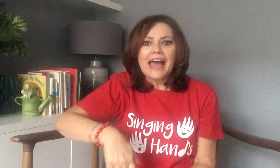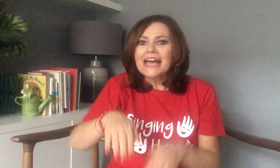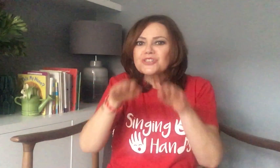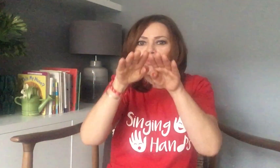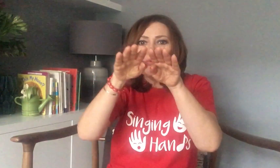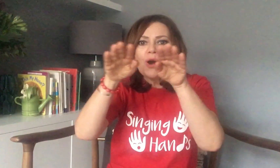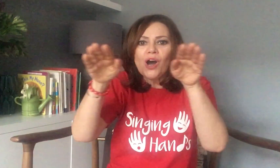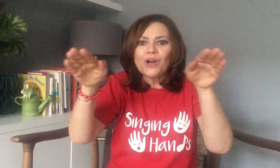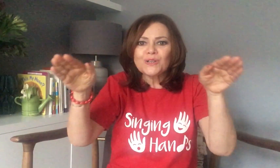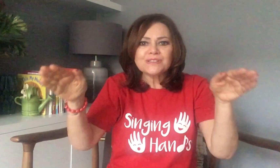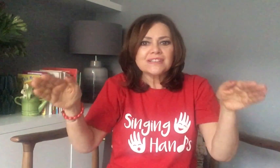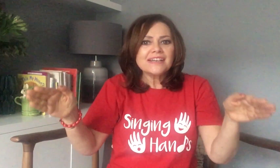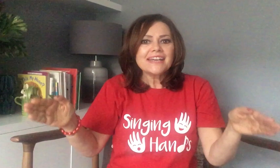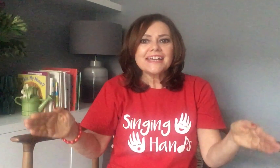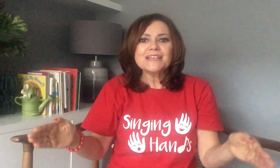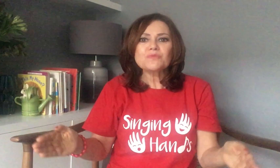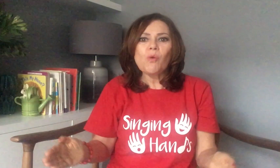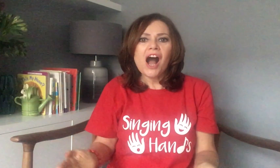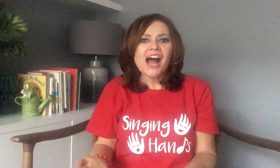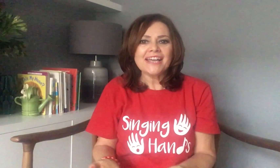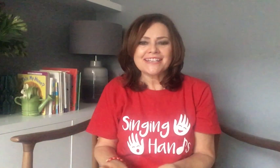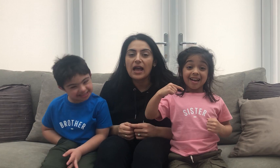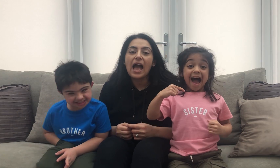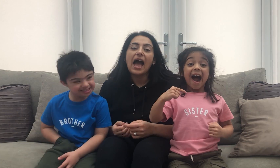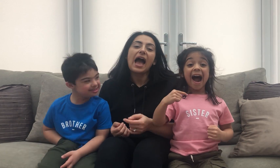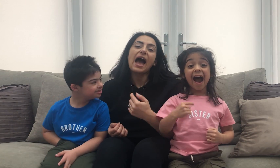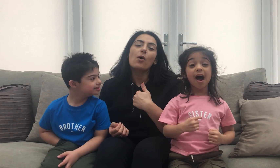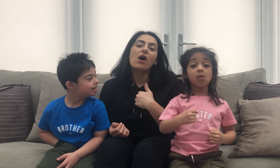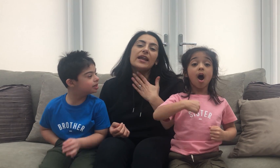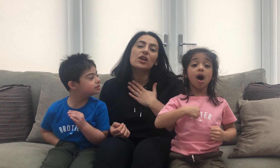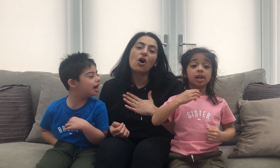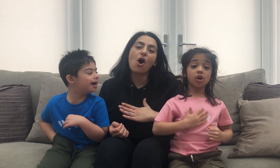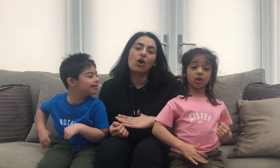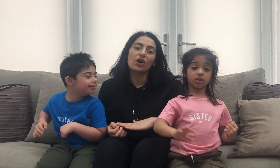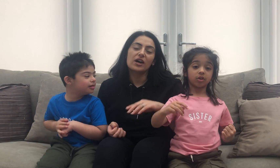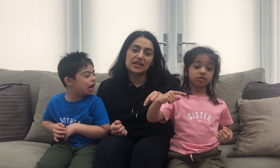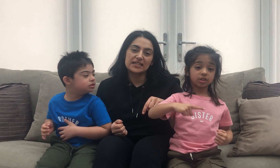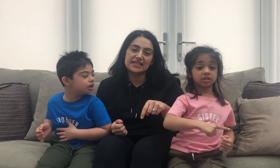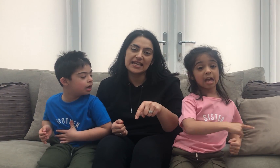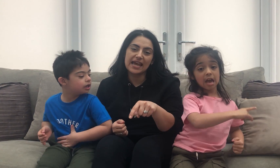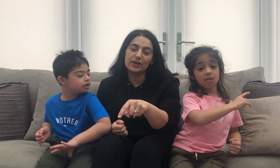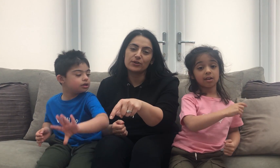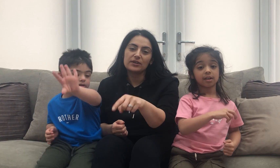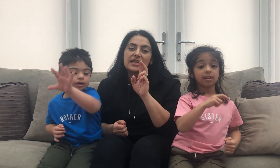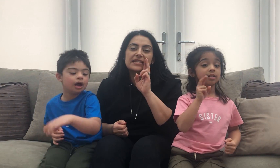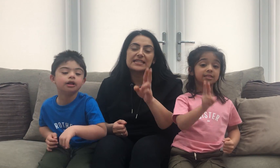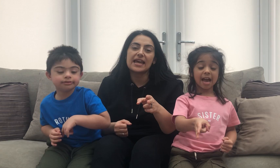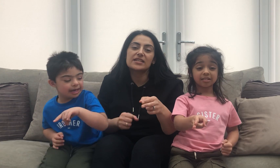and the world is wide. How I long to sail, said